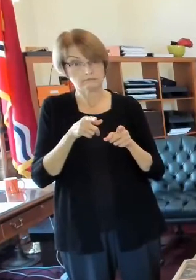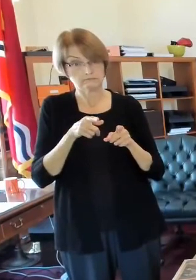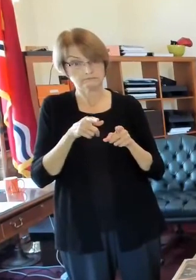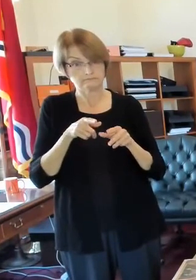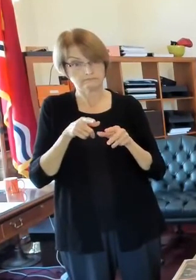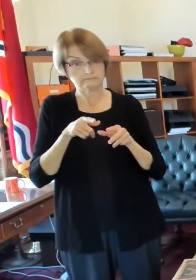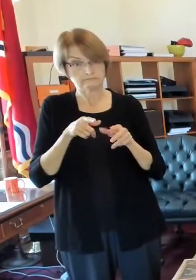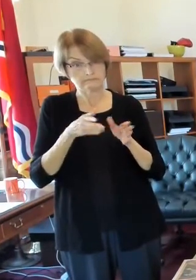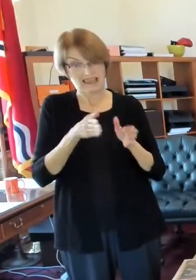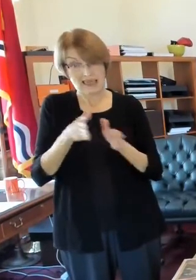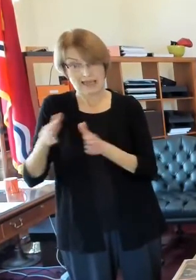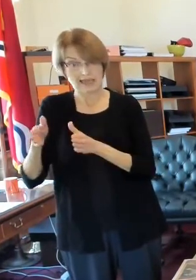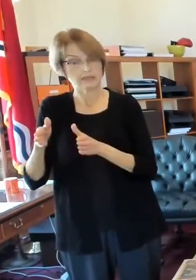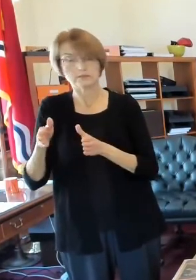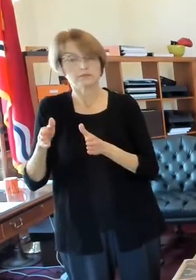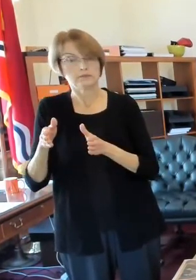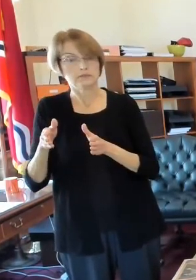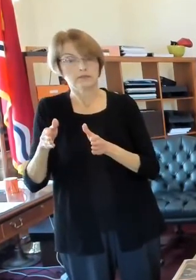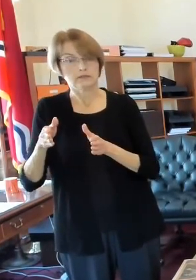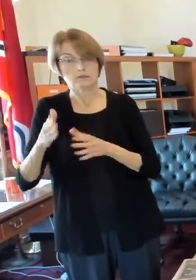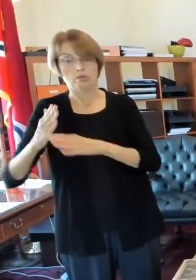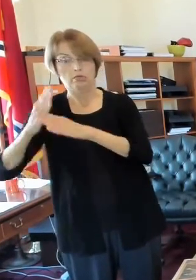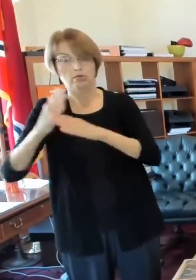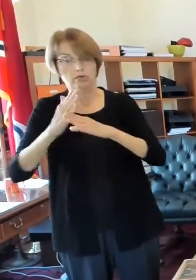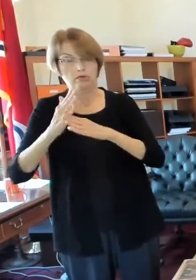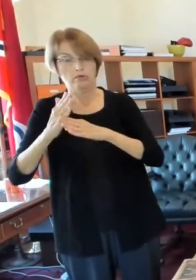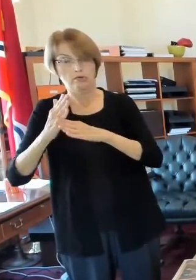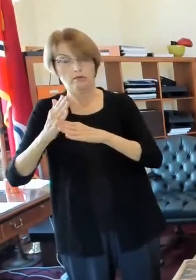So I hope that's not too inconvenient for people.